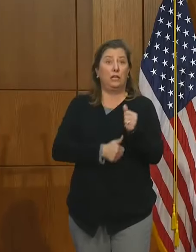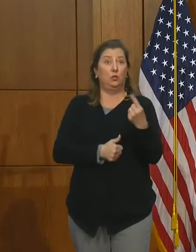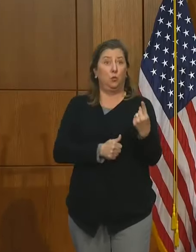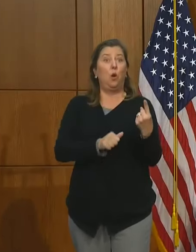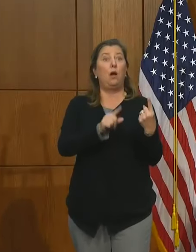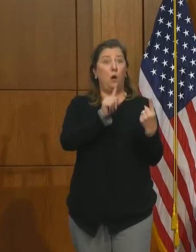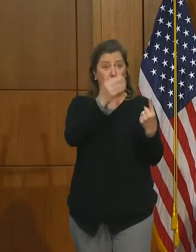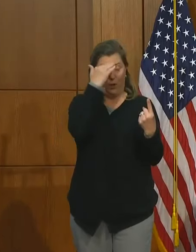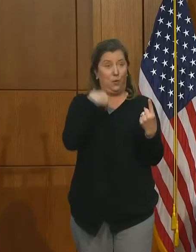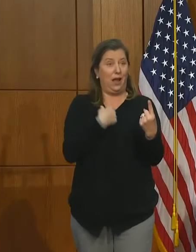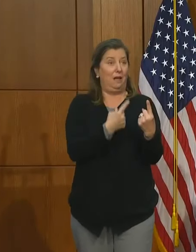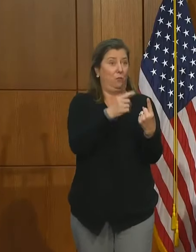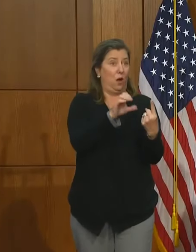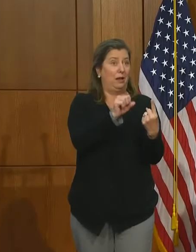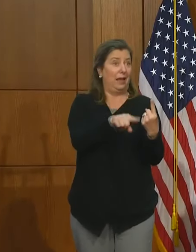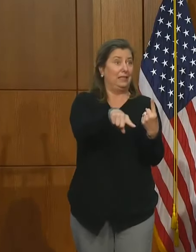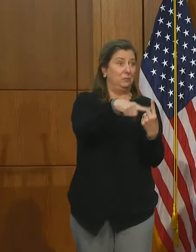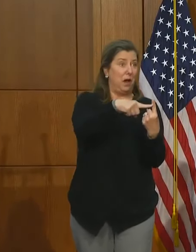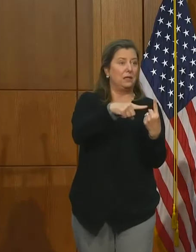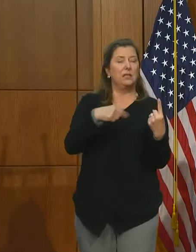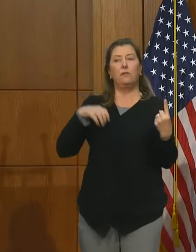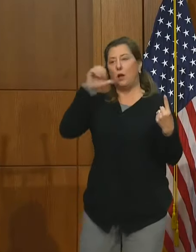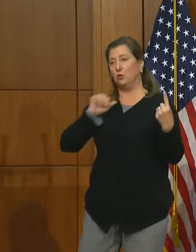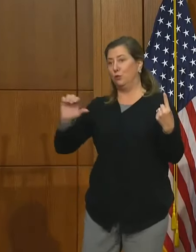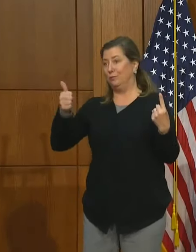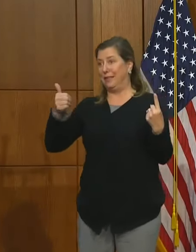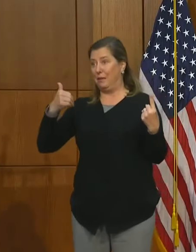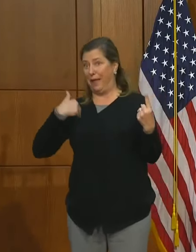had. Has that figure changed?